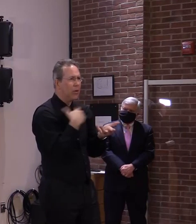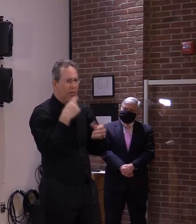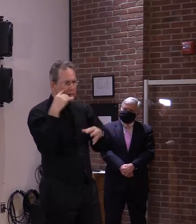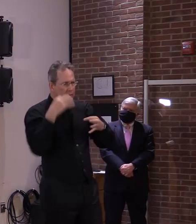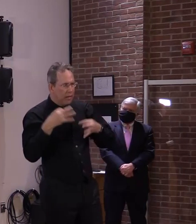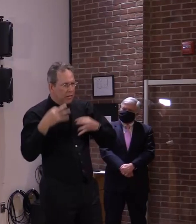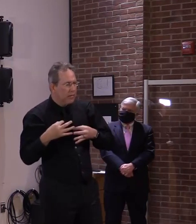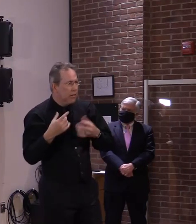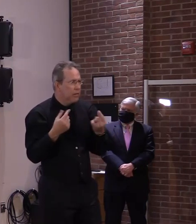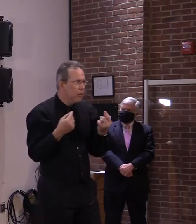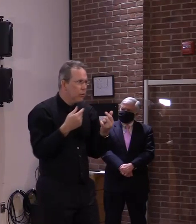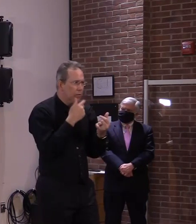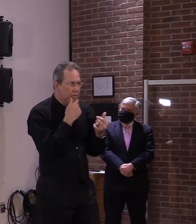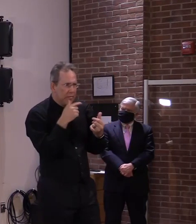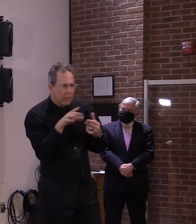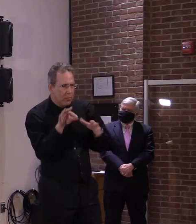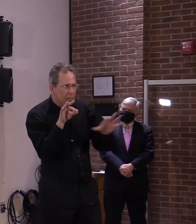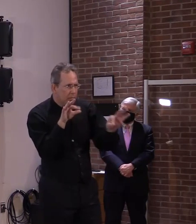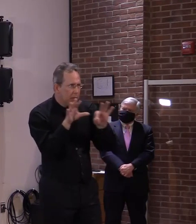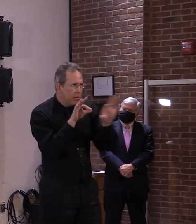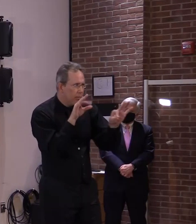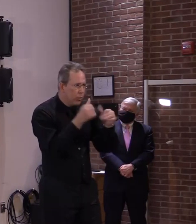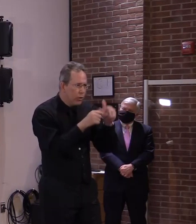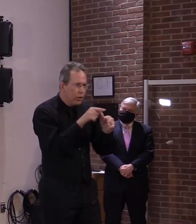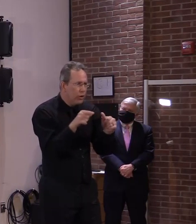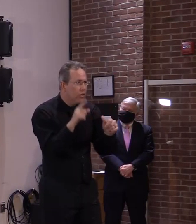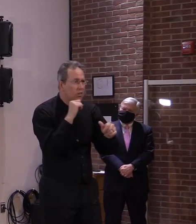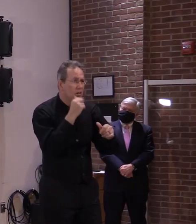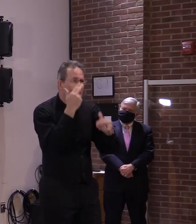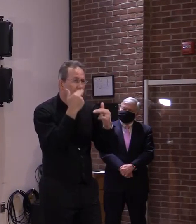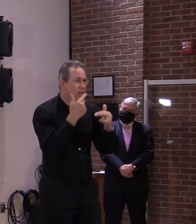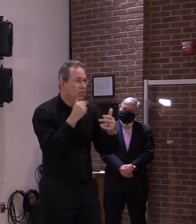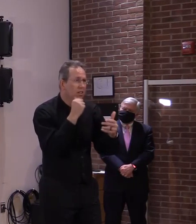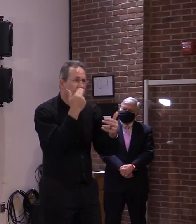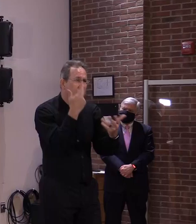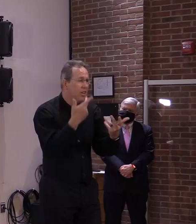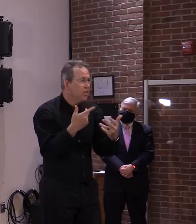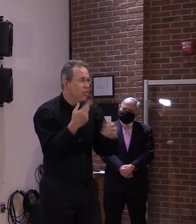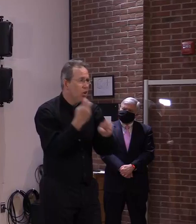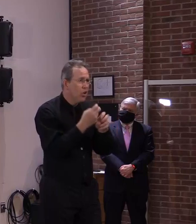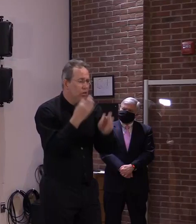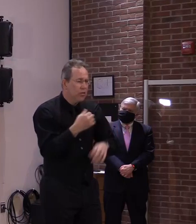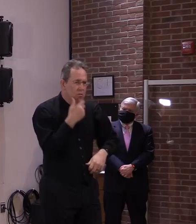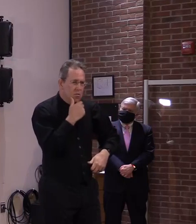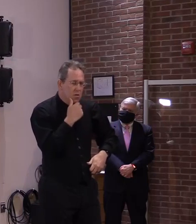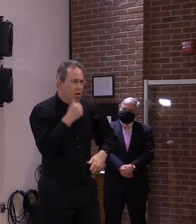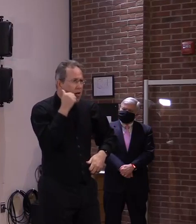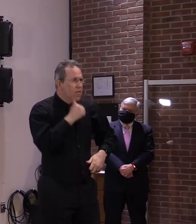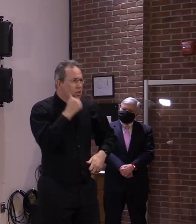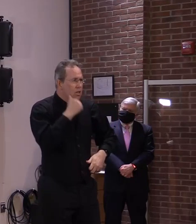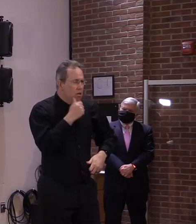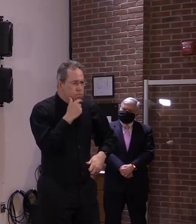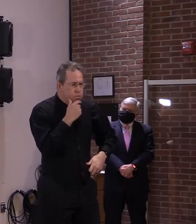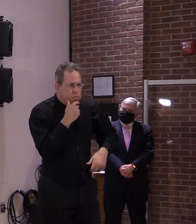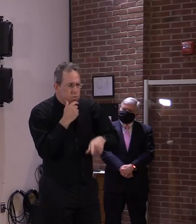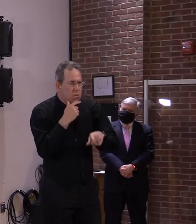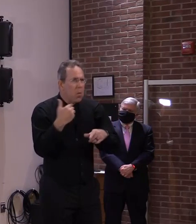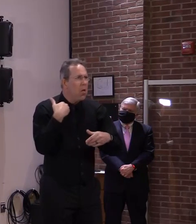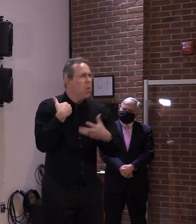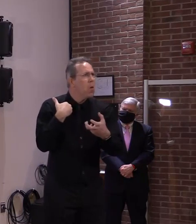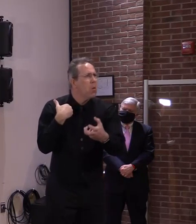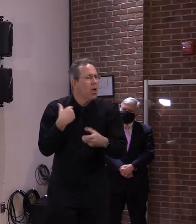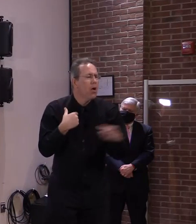forced to prioritize. We get requests every single day about someone wanting to get to the front of the line, but